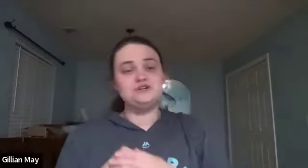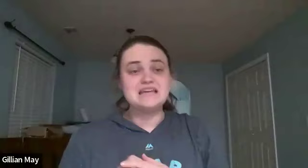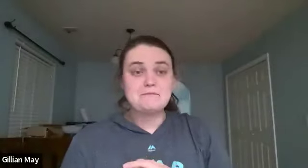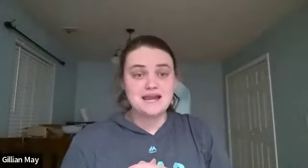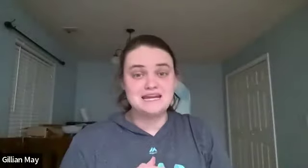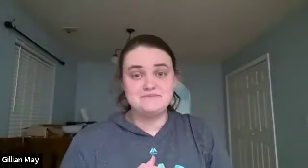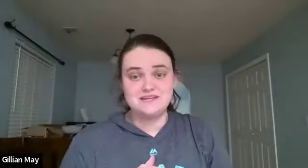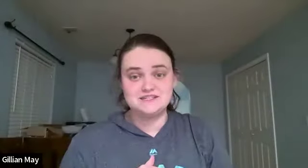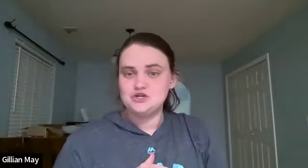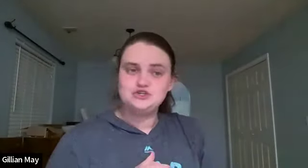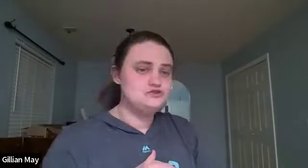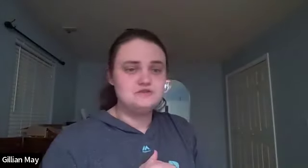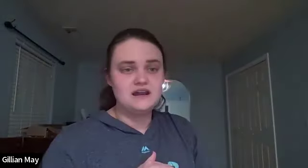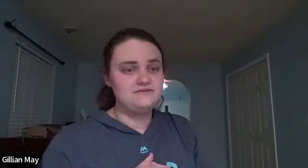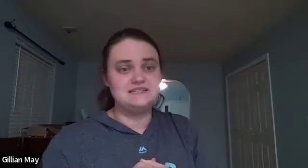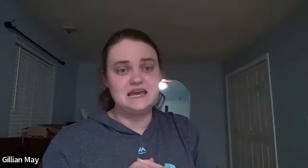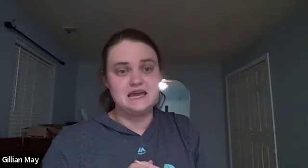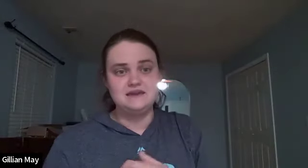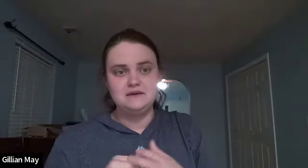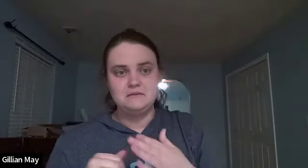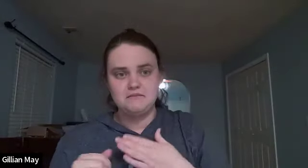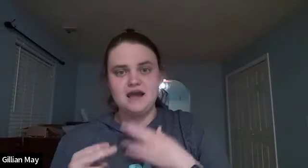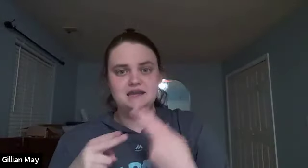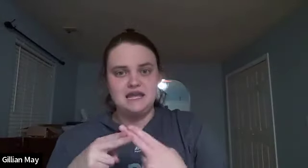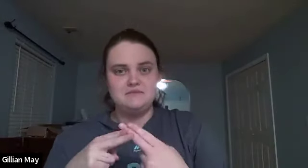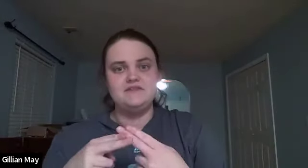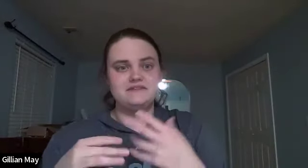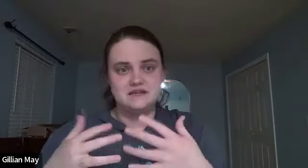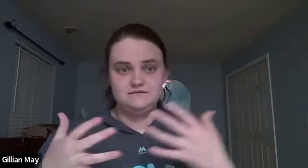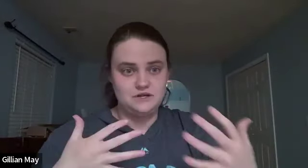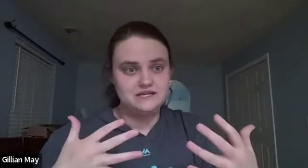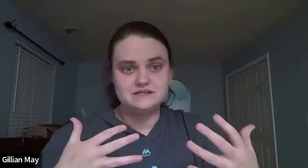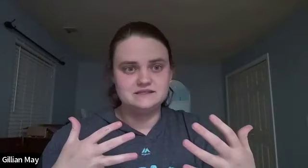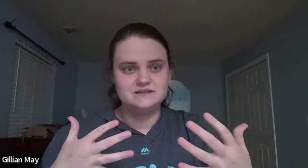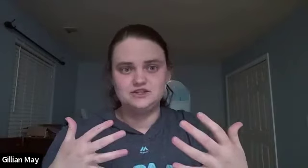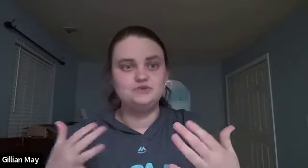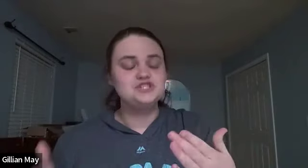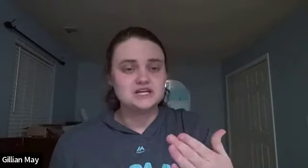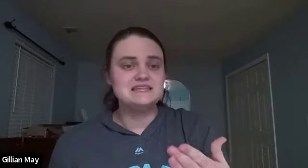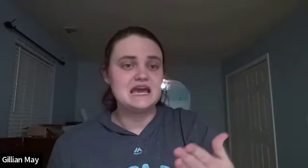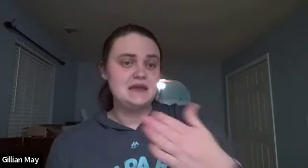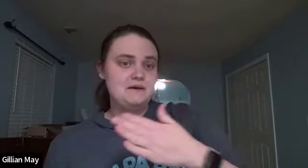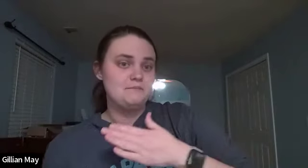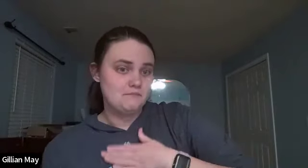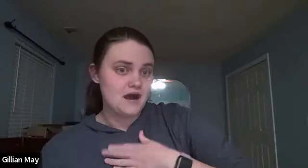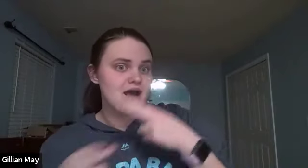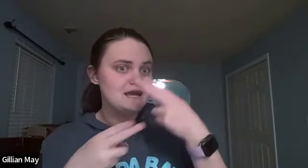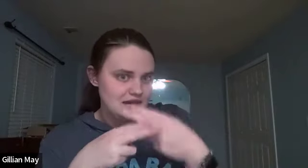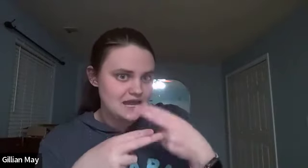saying my name is, you do not have to say my name and then the sign for is. You would just say my